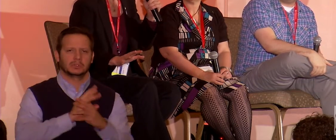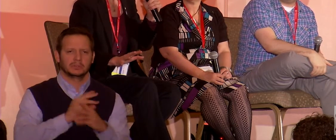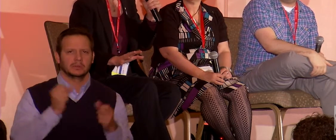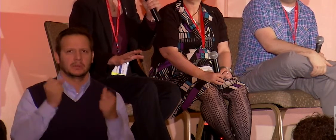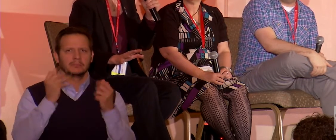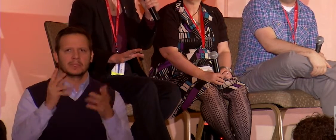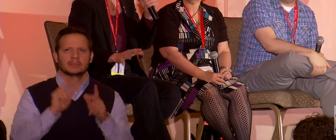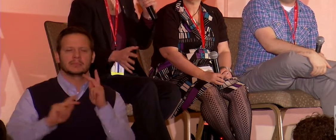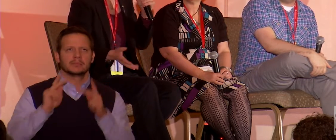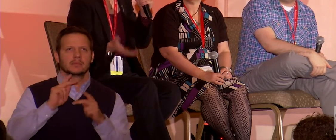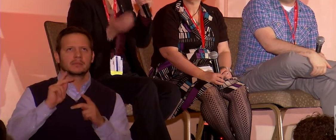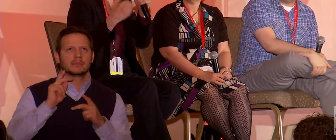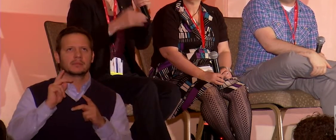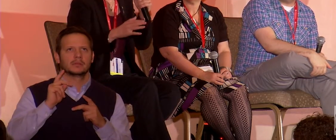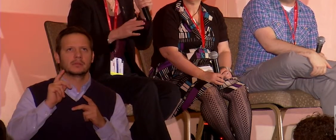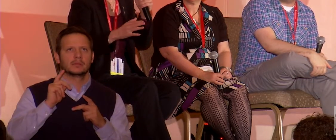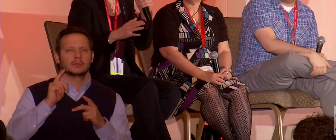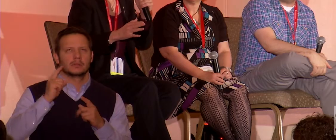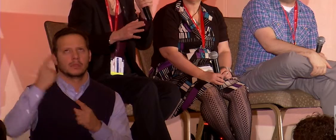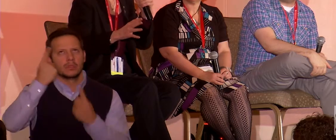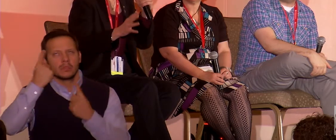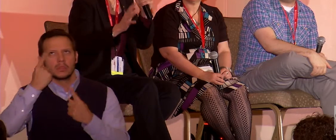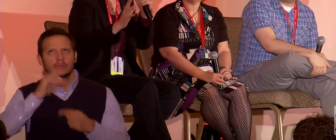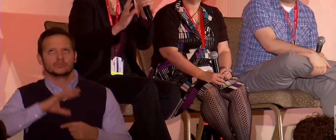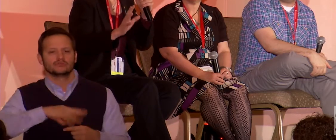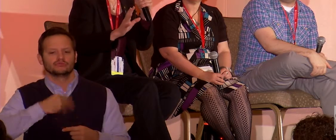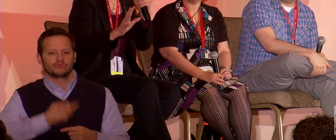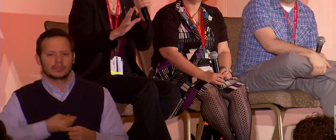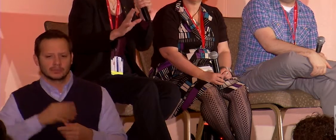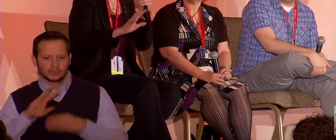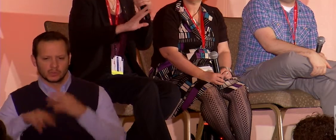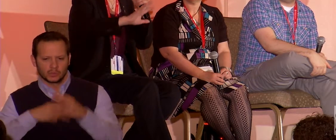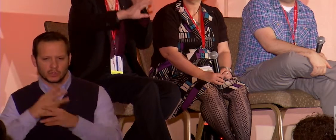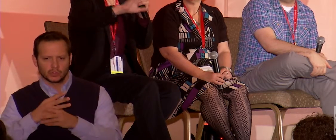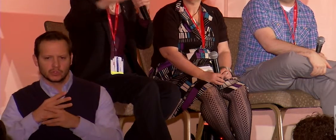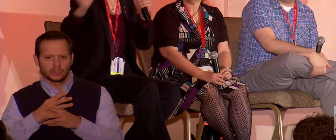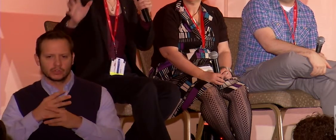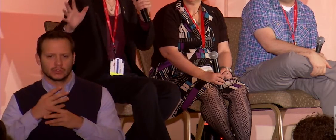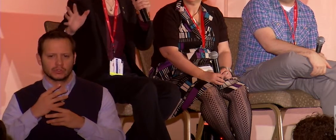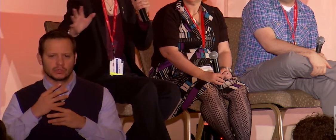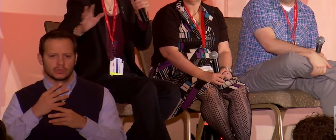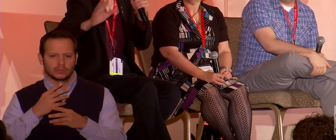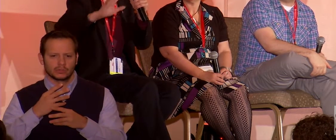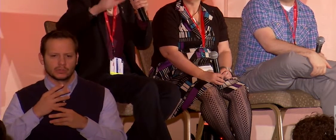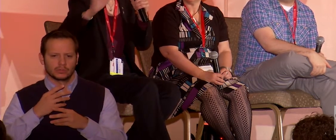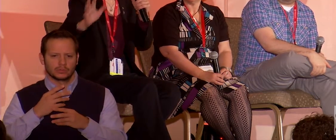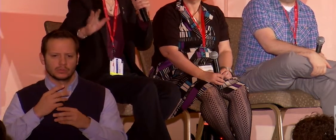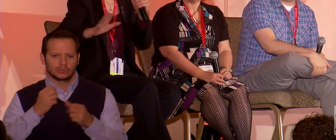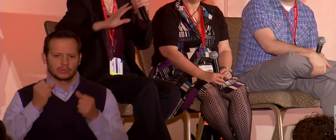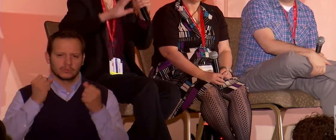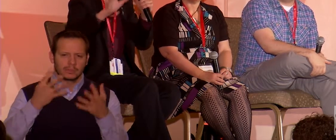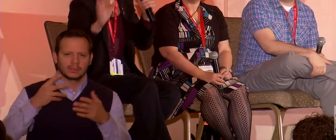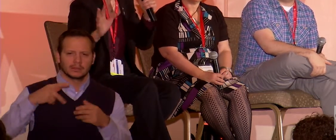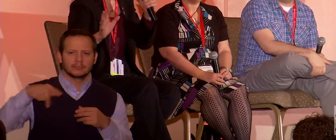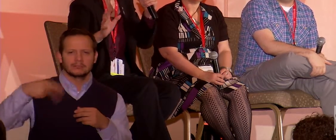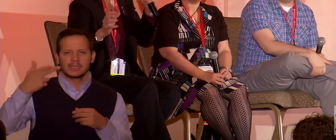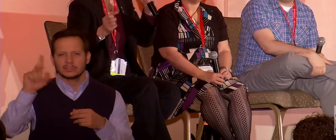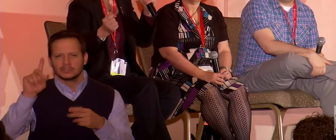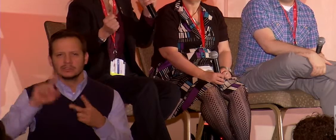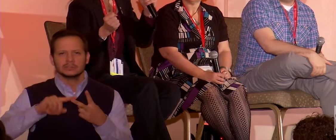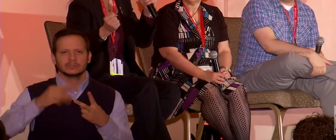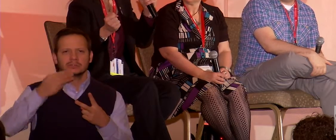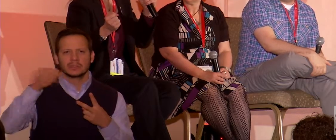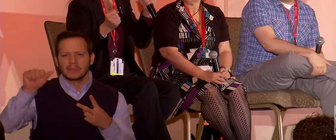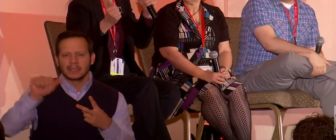writing and thinking. In the trans world, we are in the process of a flood of PhDs and MAs and all this, you